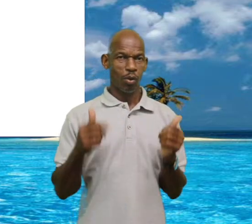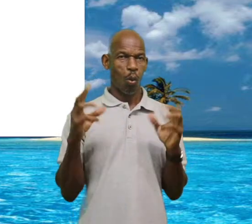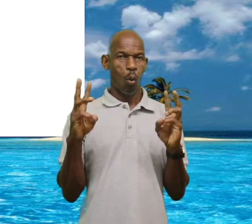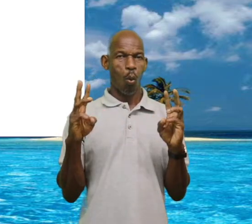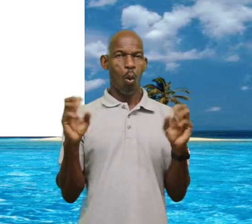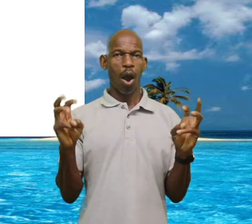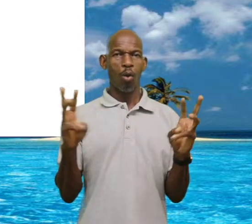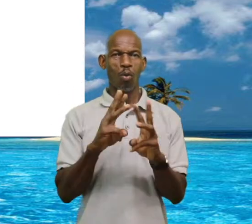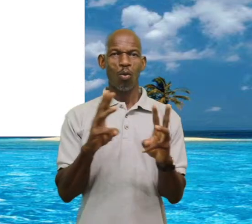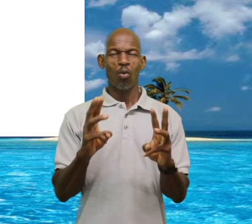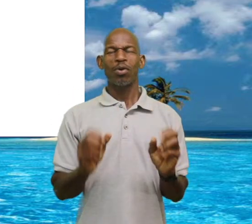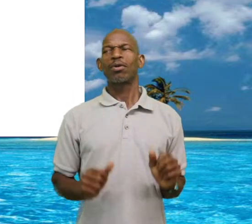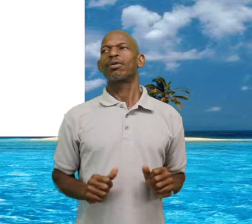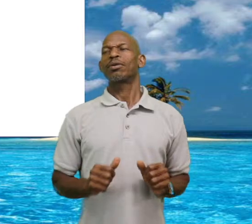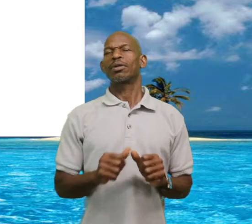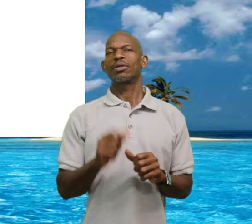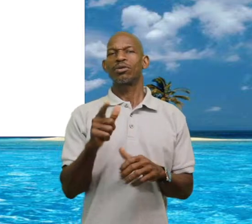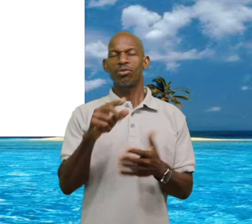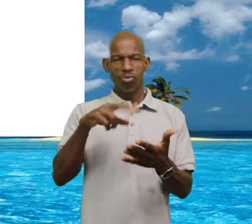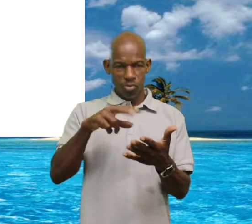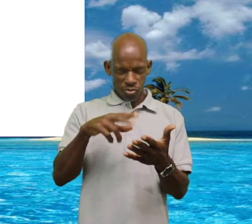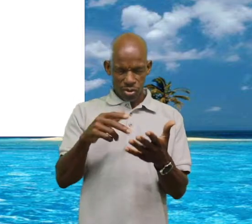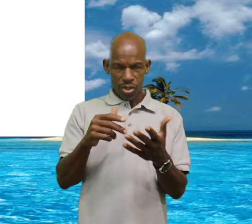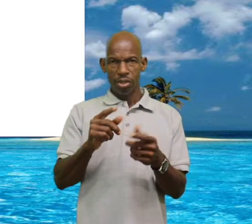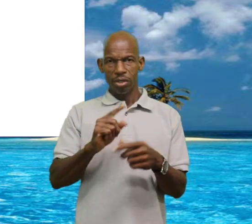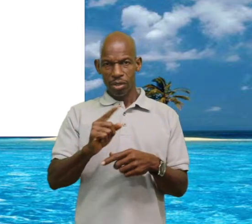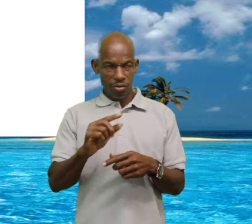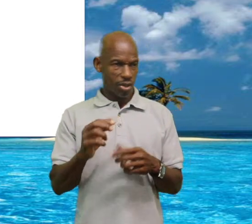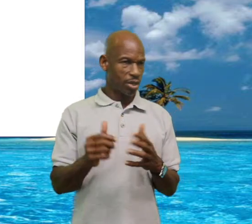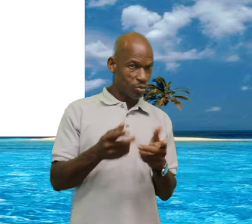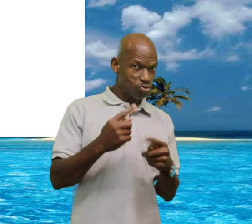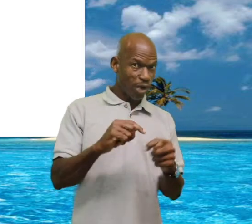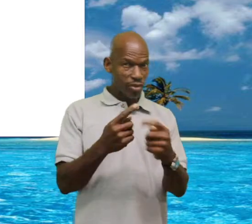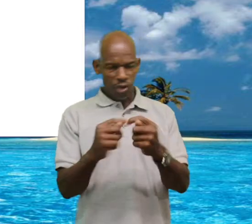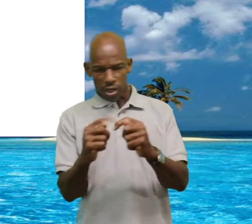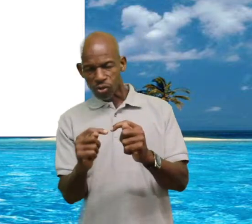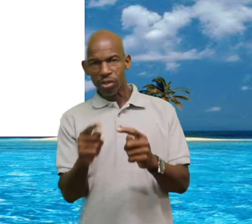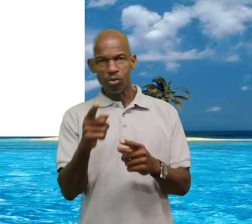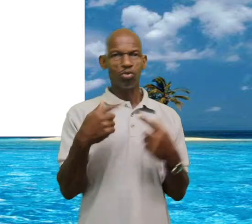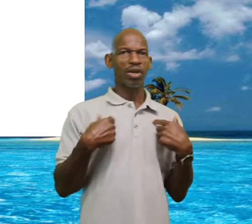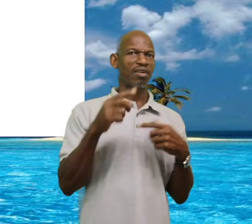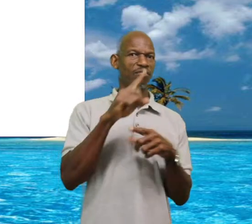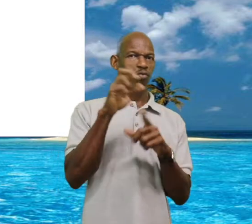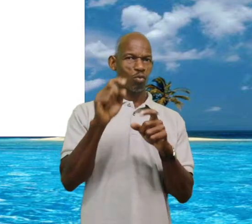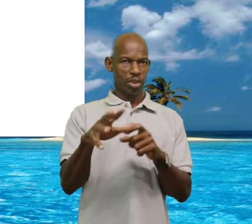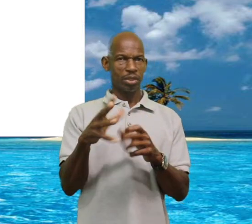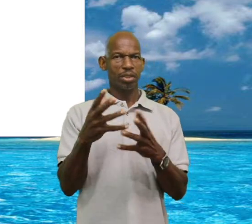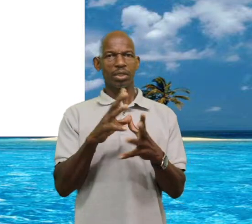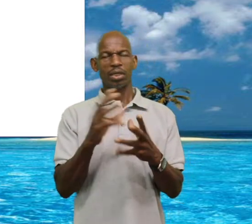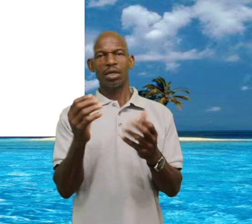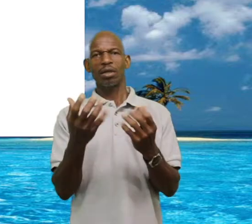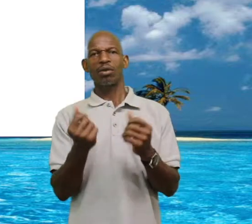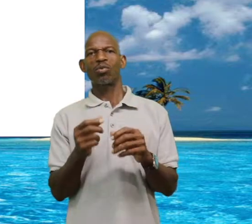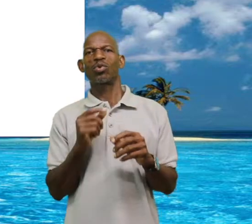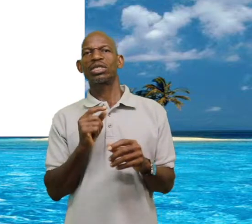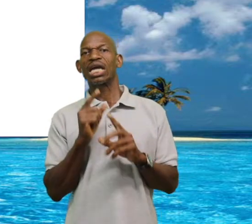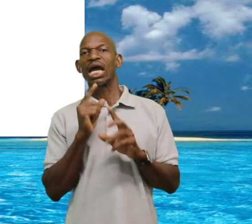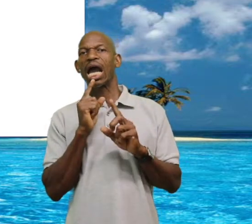reading every day and you're seeing new words. You have questions, and I want to address your questions. So